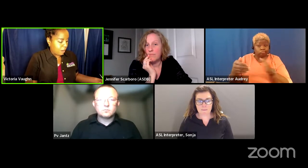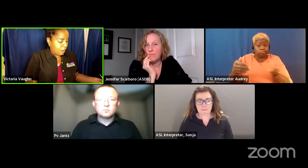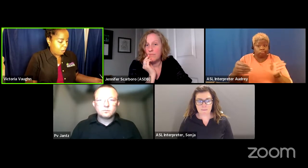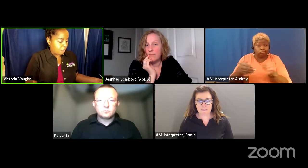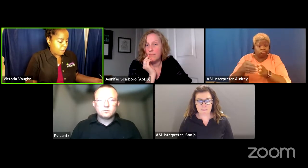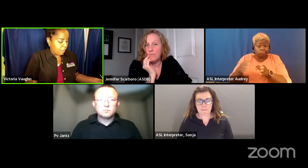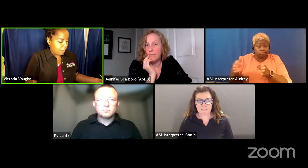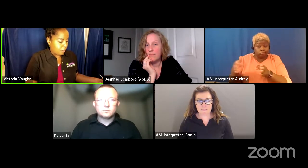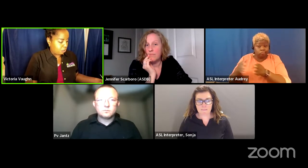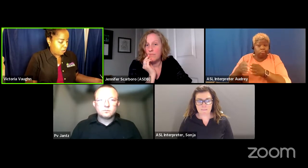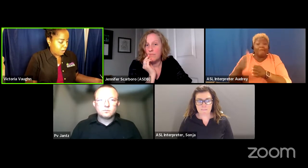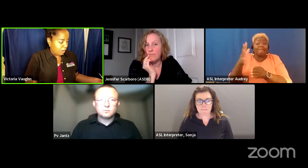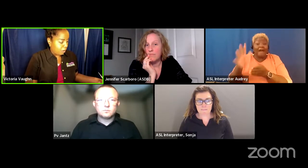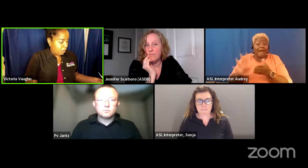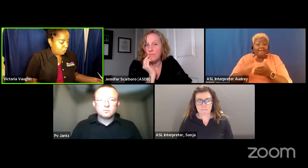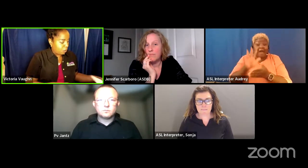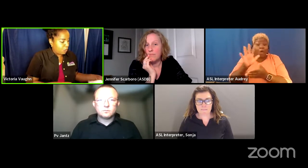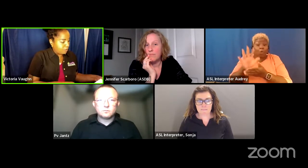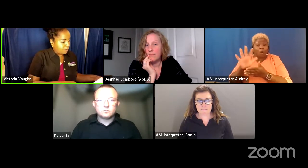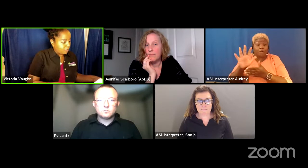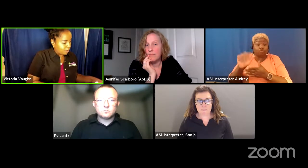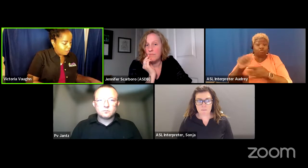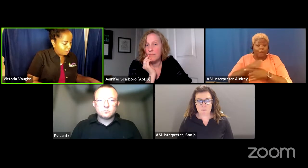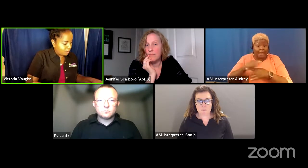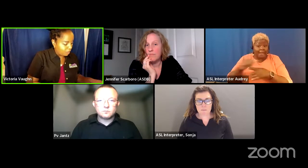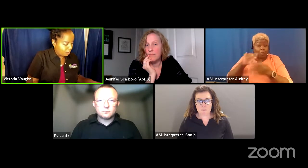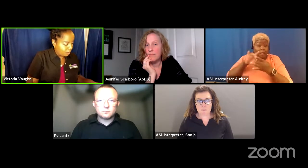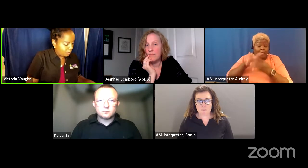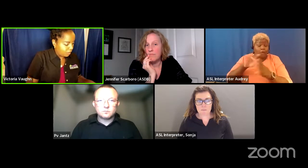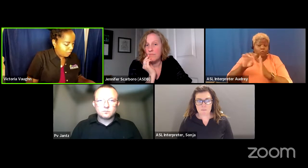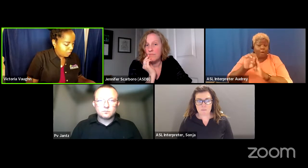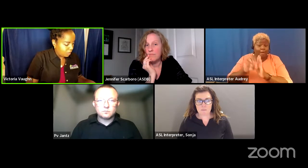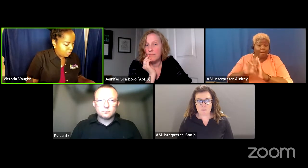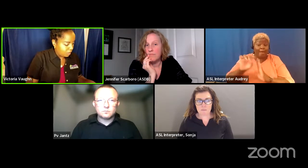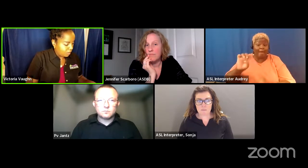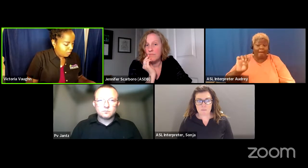5 hours of ethics training, we requested